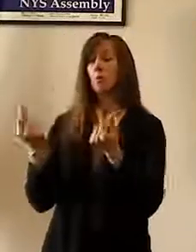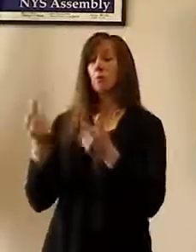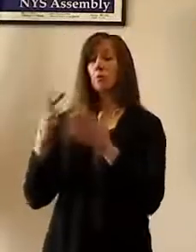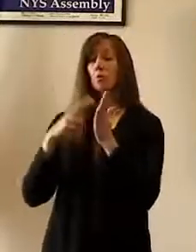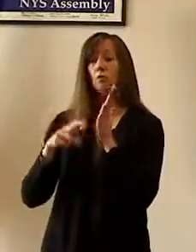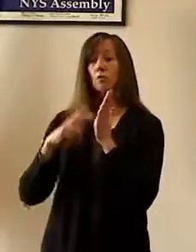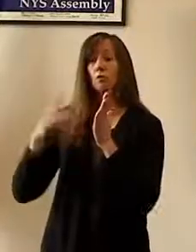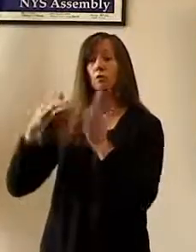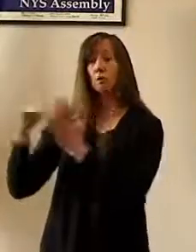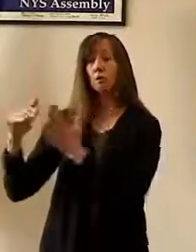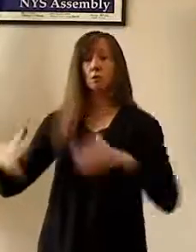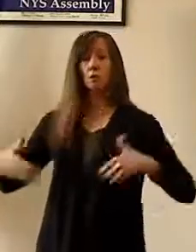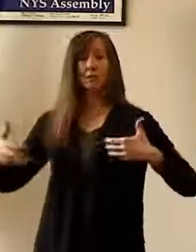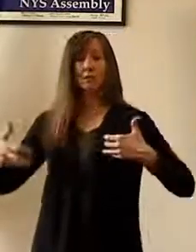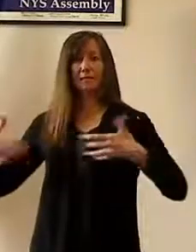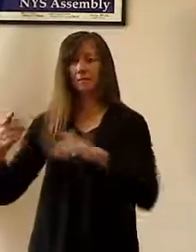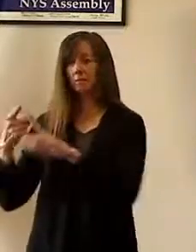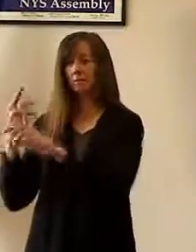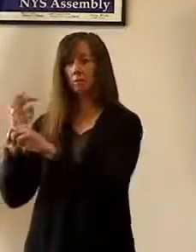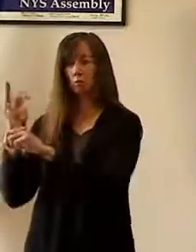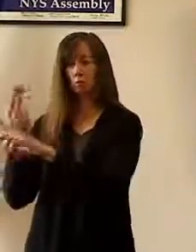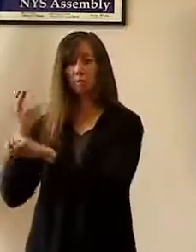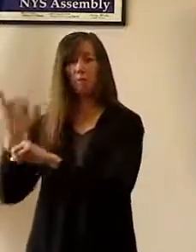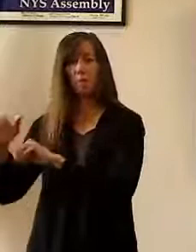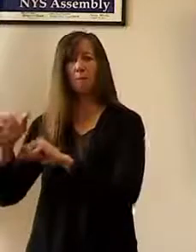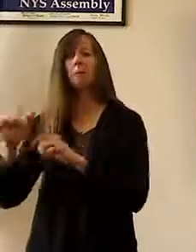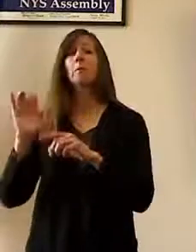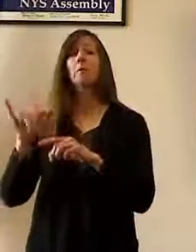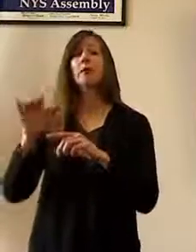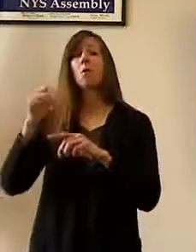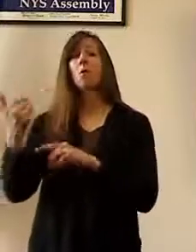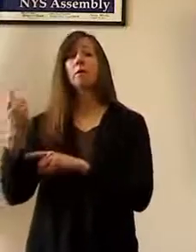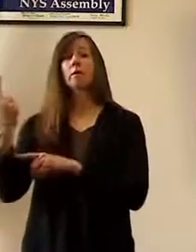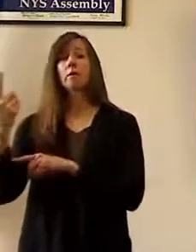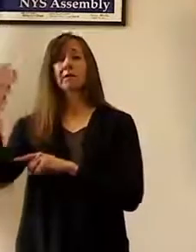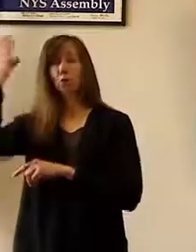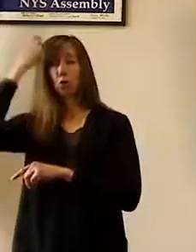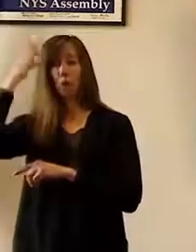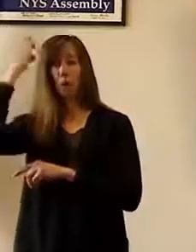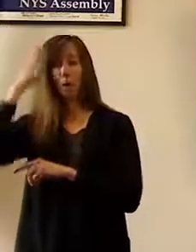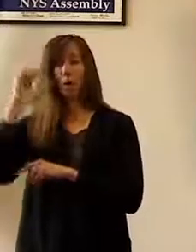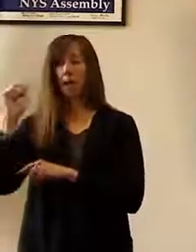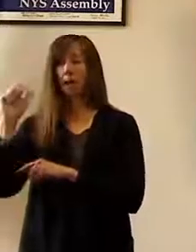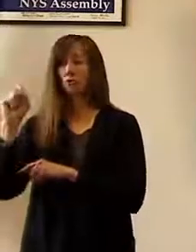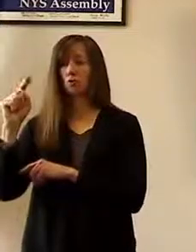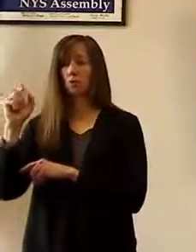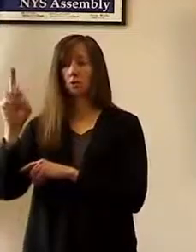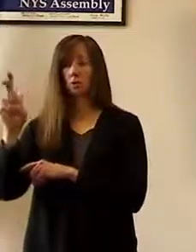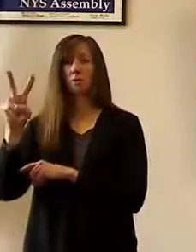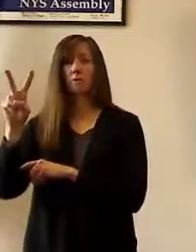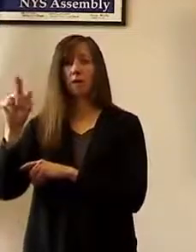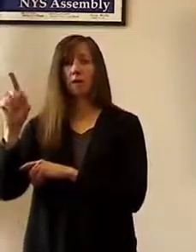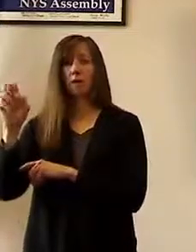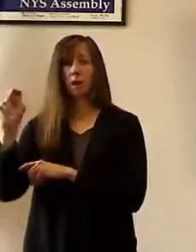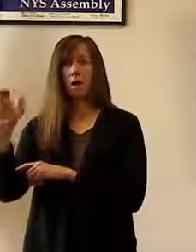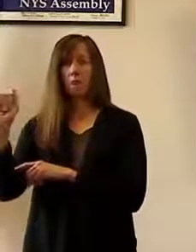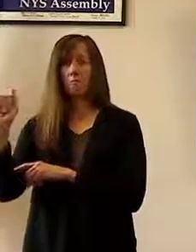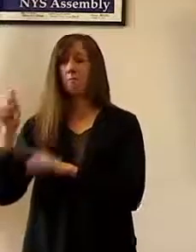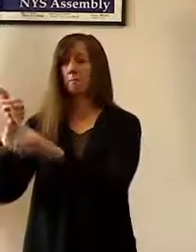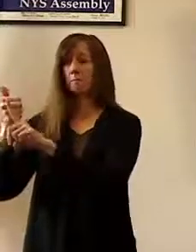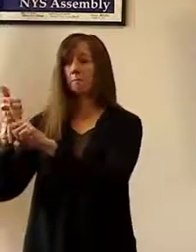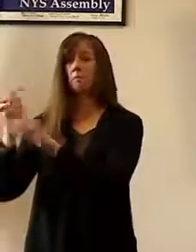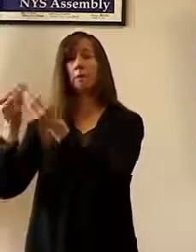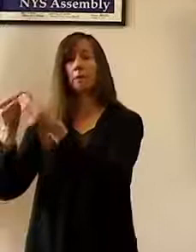vaccine. And the AstraZeneca vaccine that has been distributed in the UK as well as